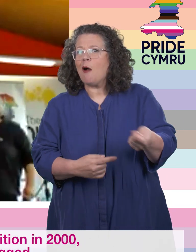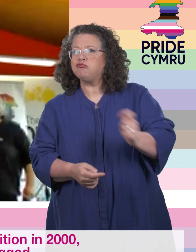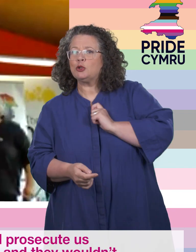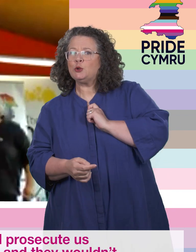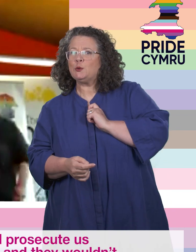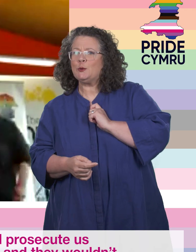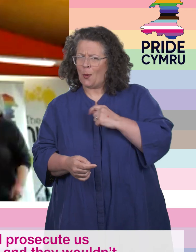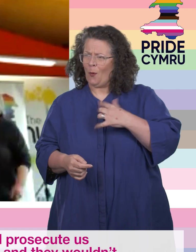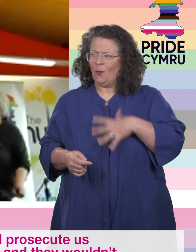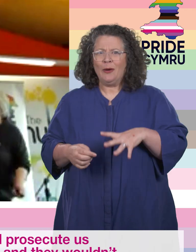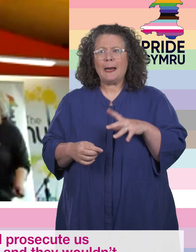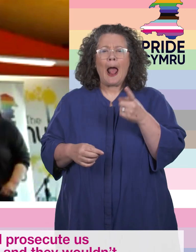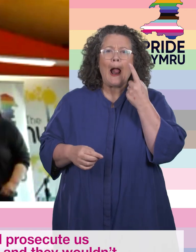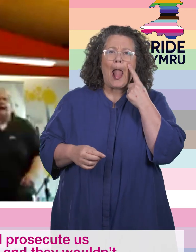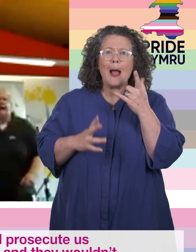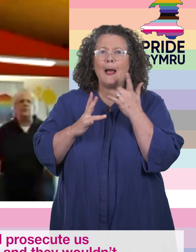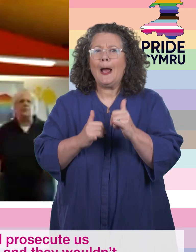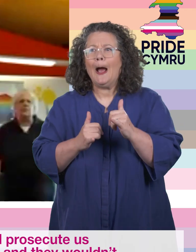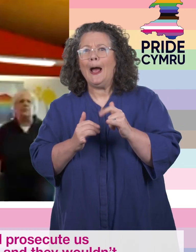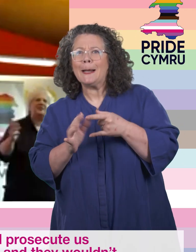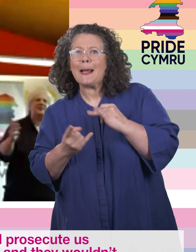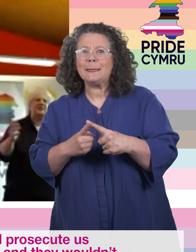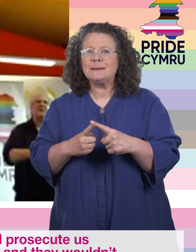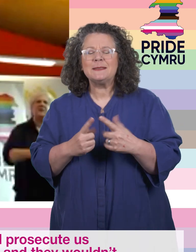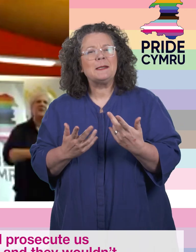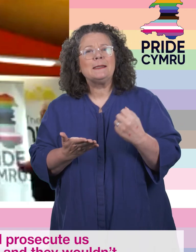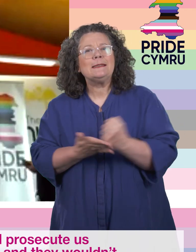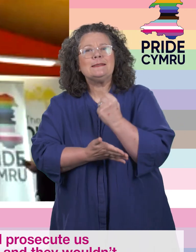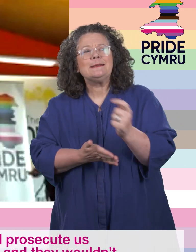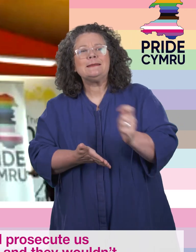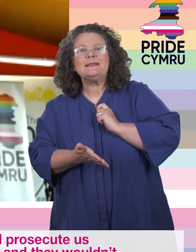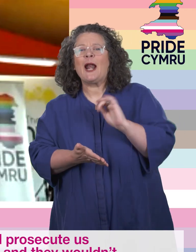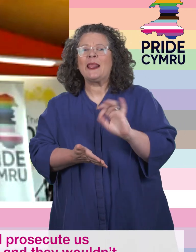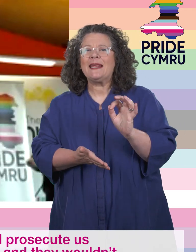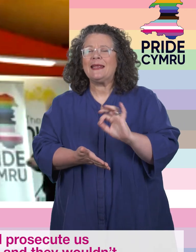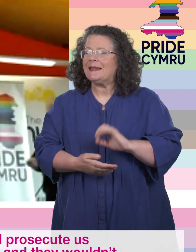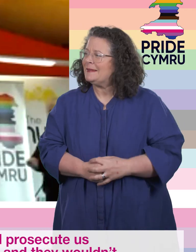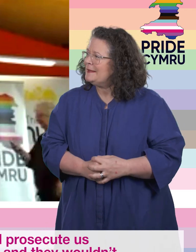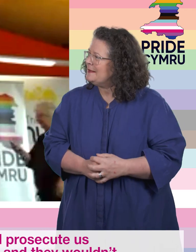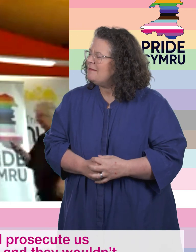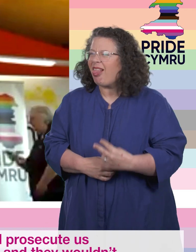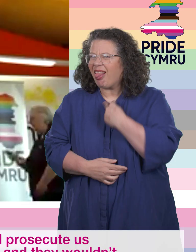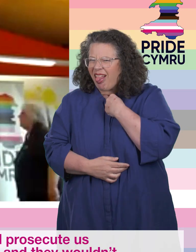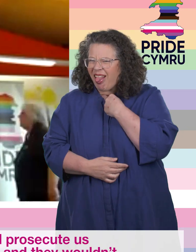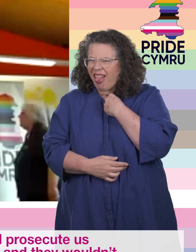basically begged the local council to come and prosecute us because we wanted to be a test case. And they wouldn't.